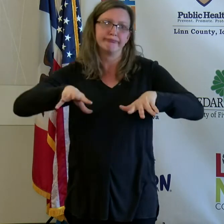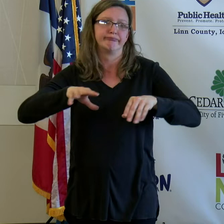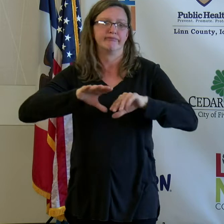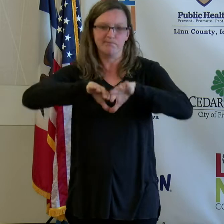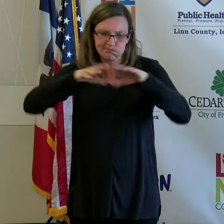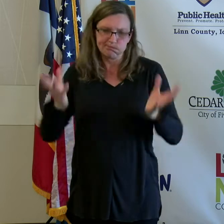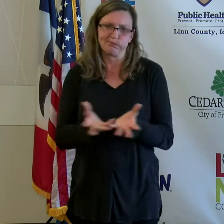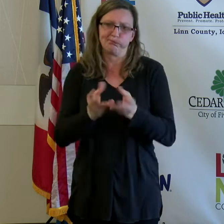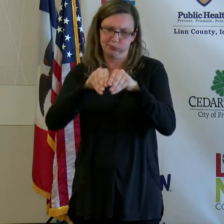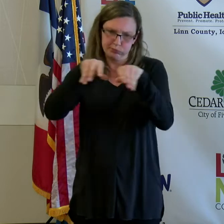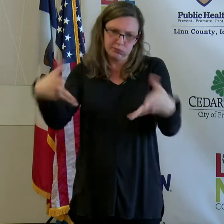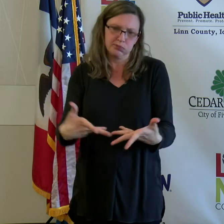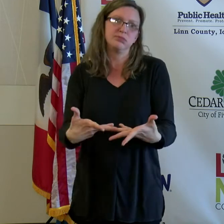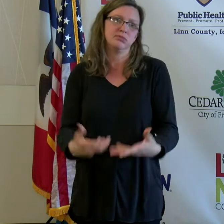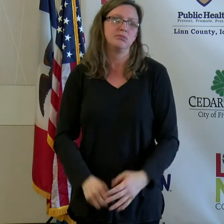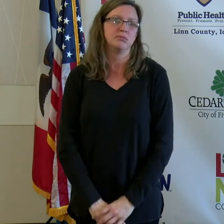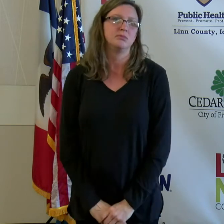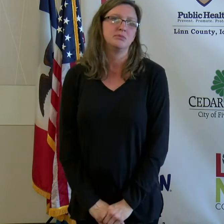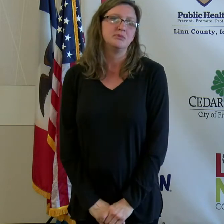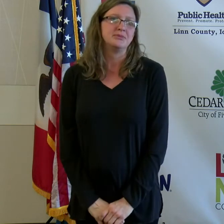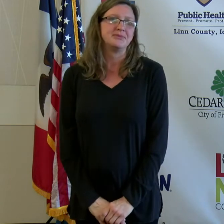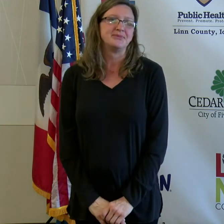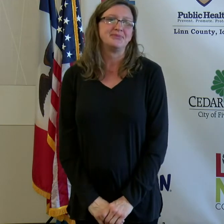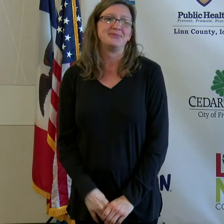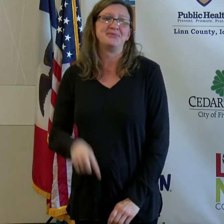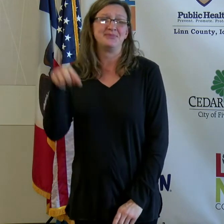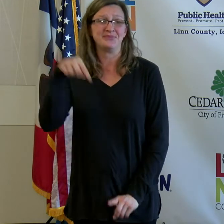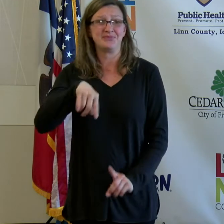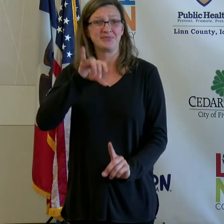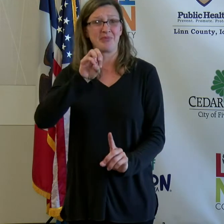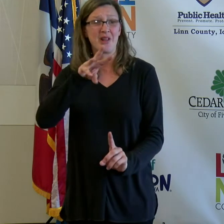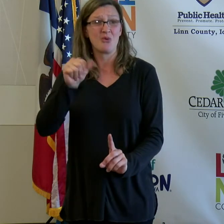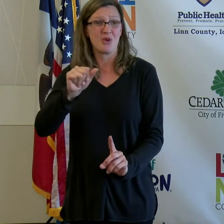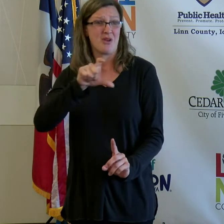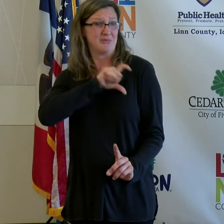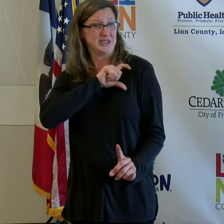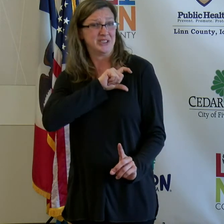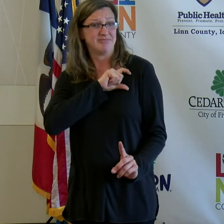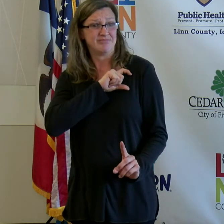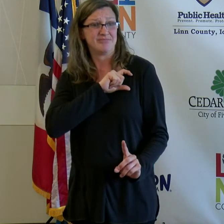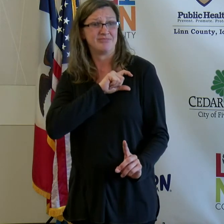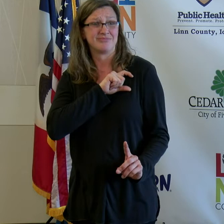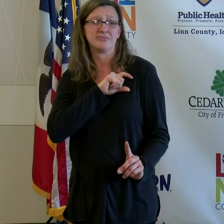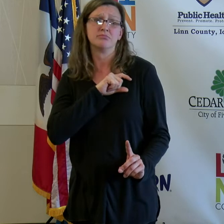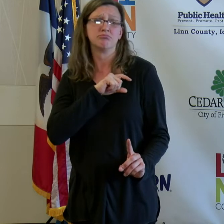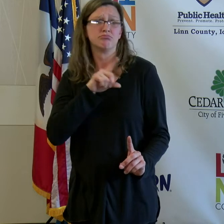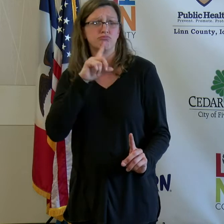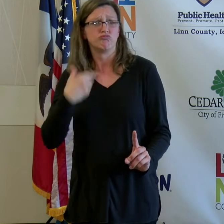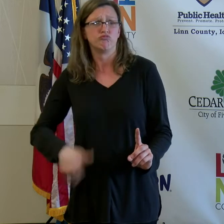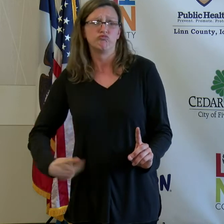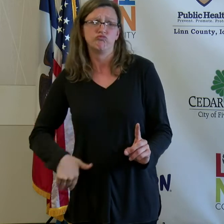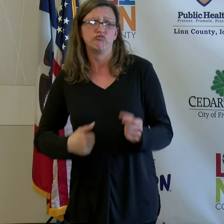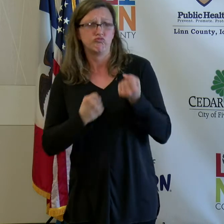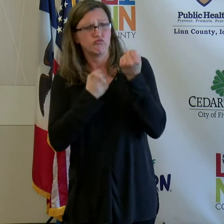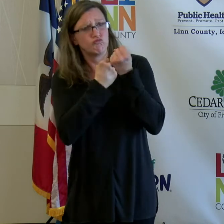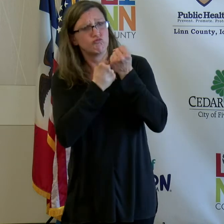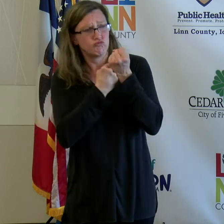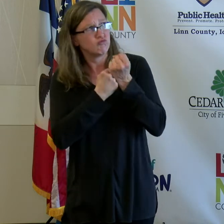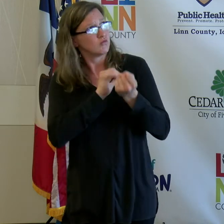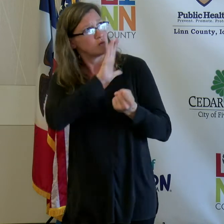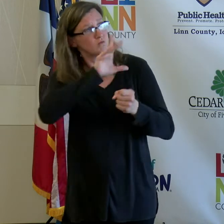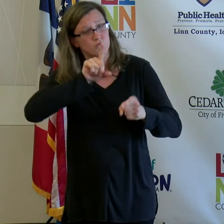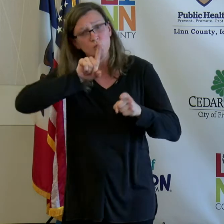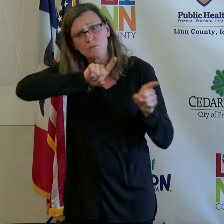and throughout Iowa, law enforcement has been asked to assist in the enforcement of the orders. Area law enforcement